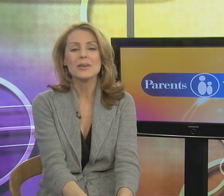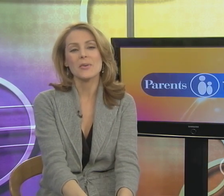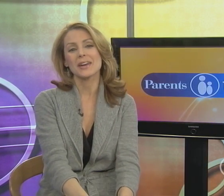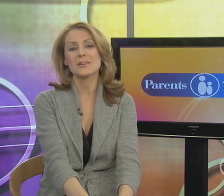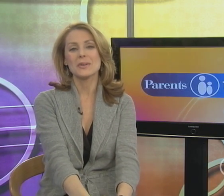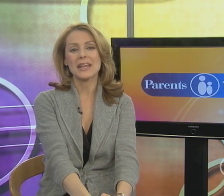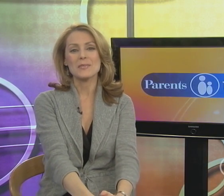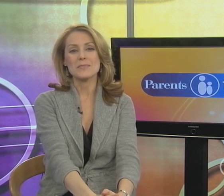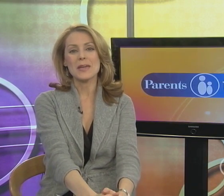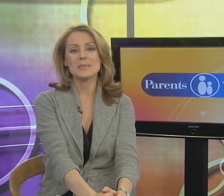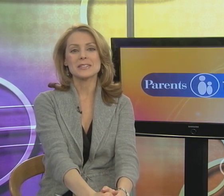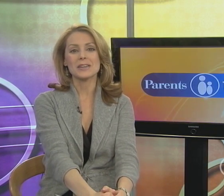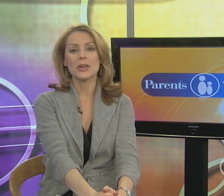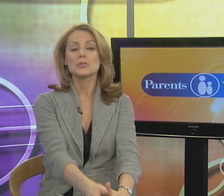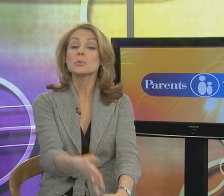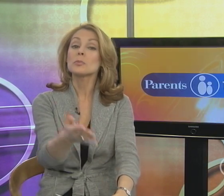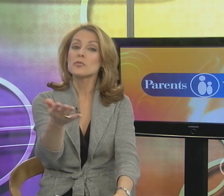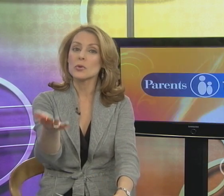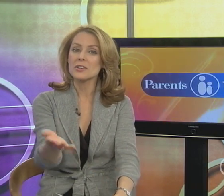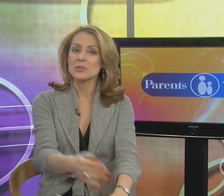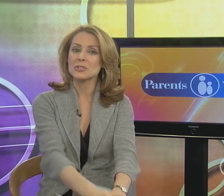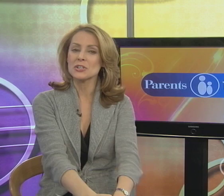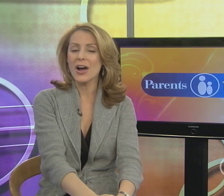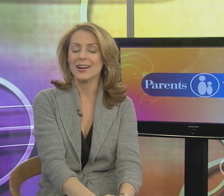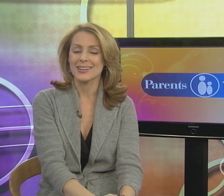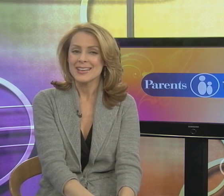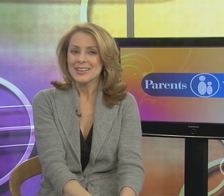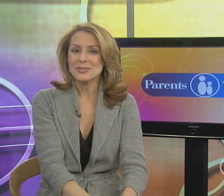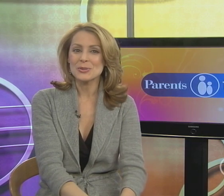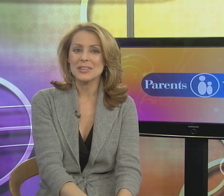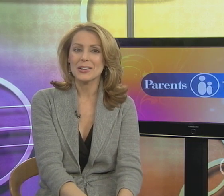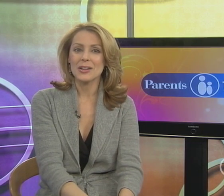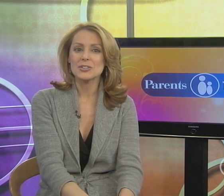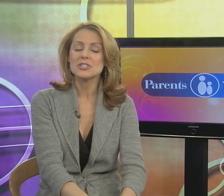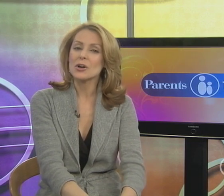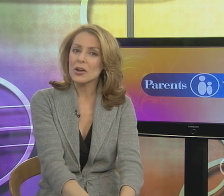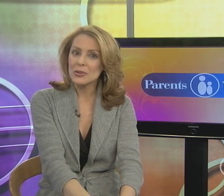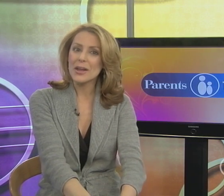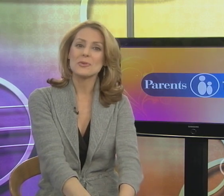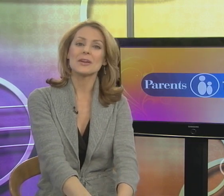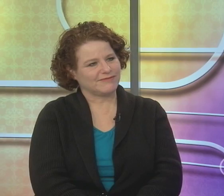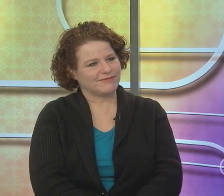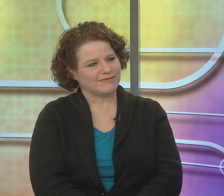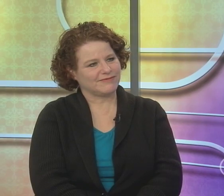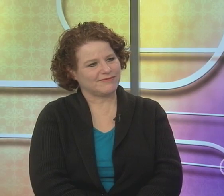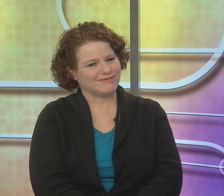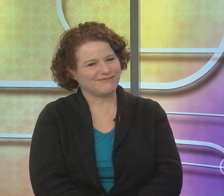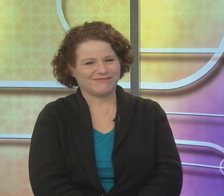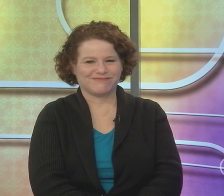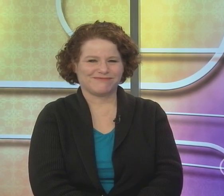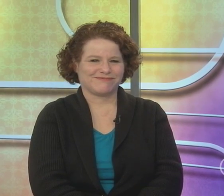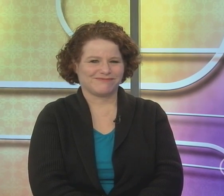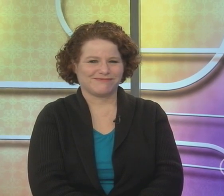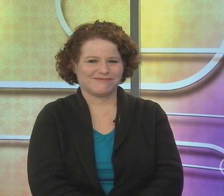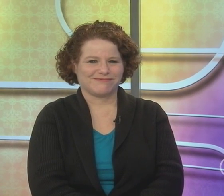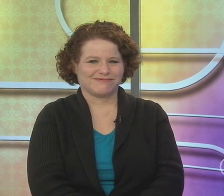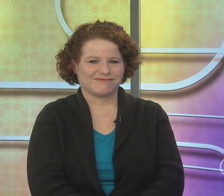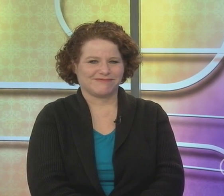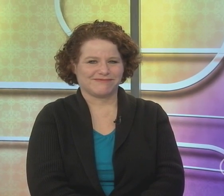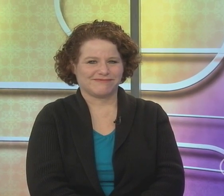way to communicate with babies and toddlers before they start to talk. School psychologist, author, and creator of the Baby, Toddler, and Preschool Sign Language